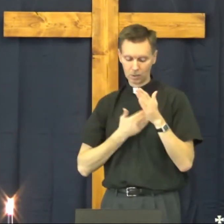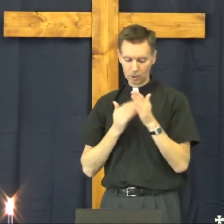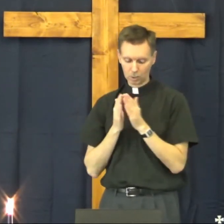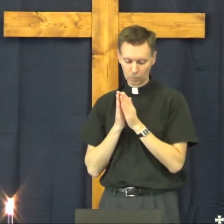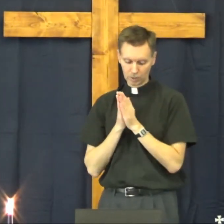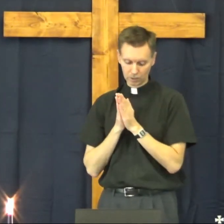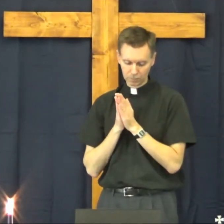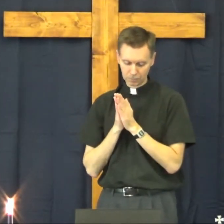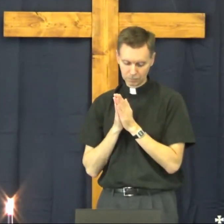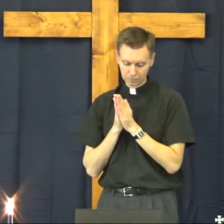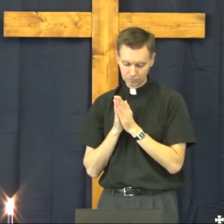our prayer.